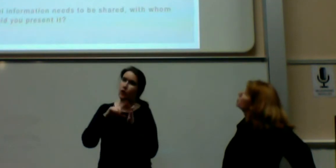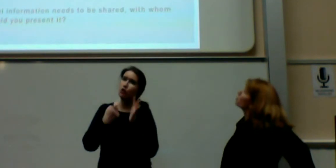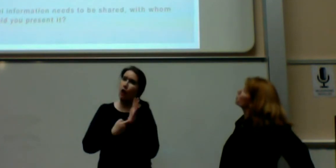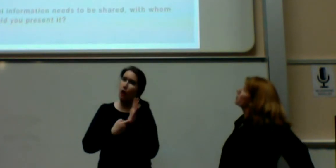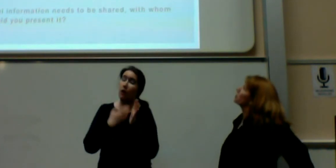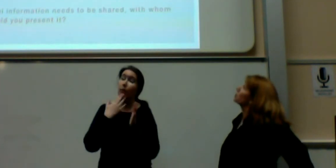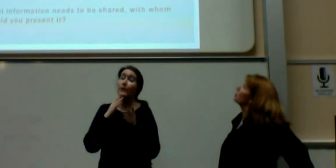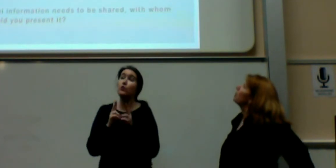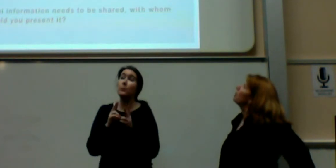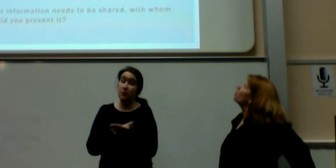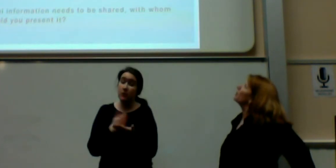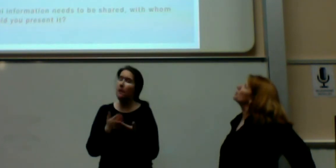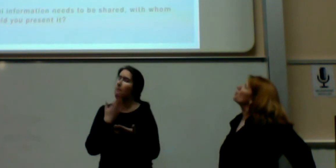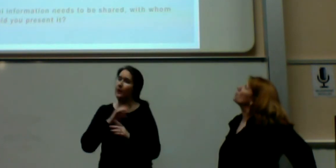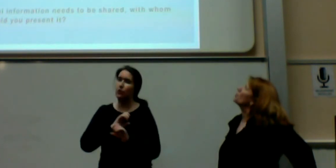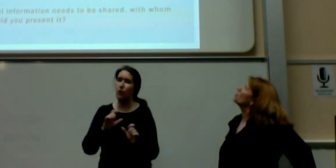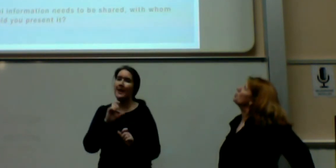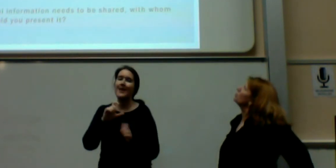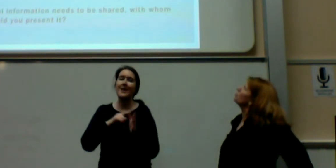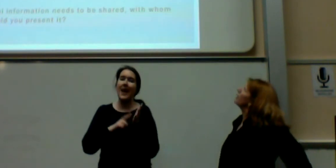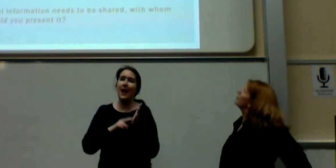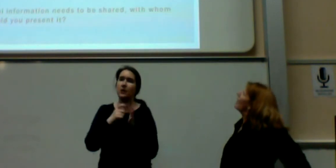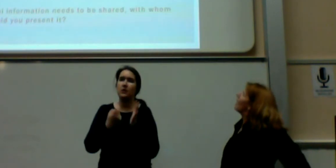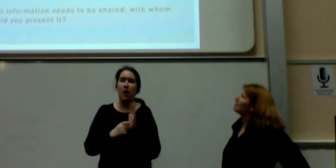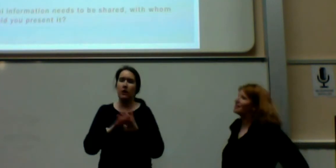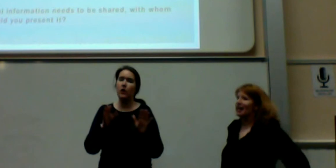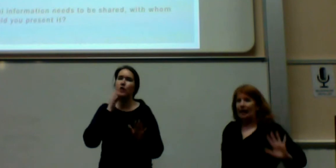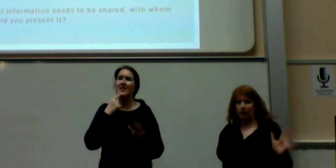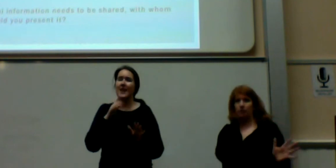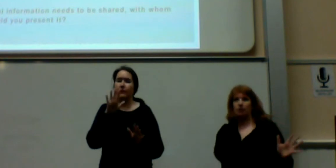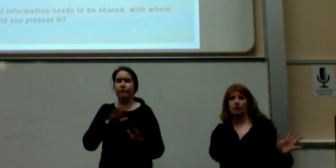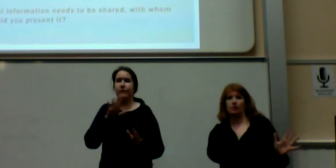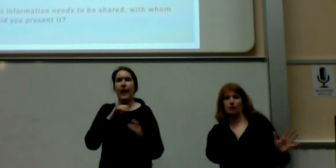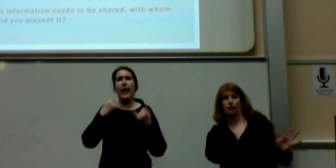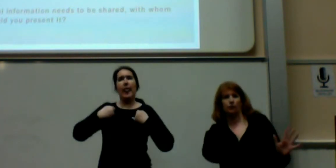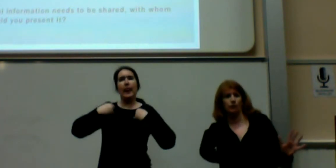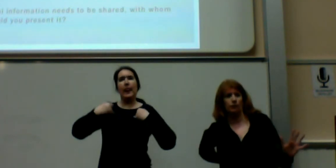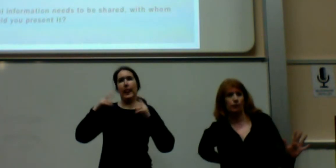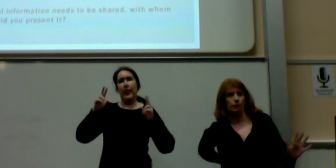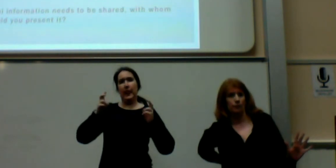your interpretation, but to refer to it vaguely as an illness.